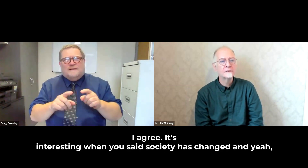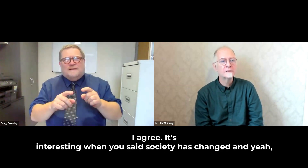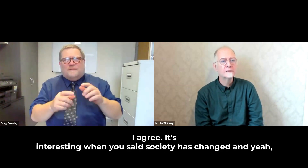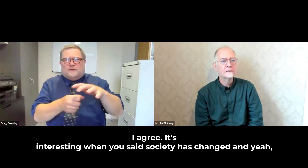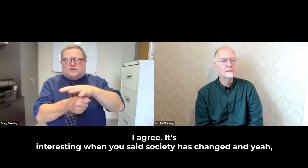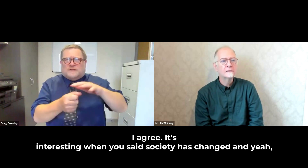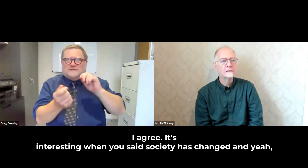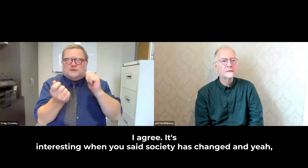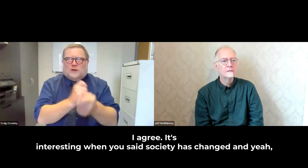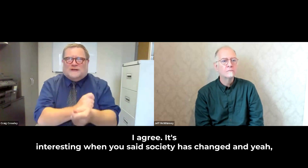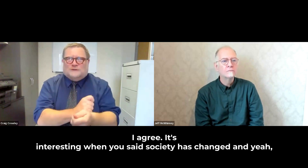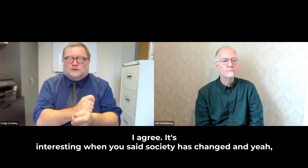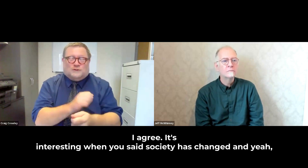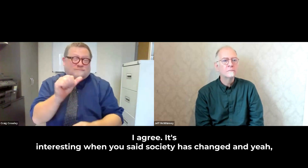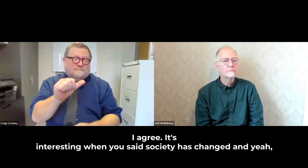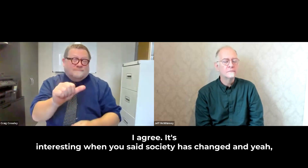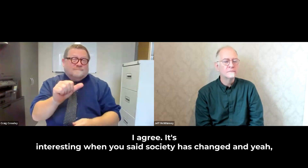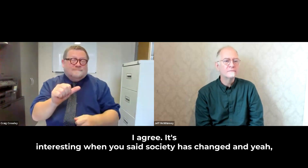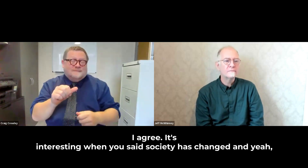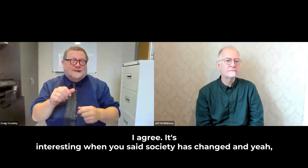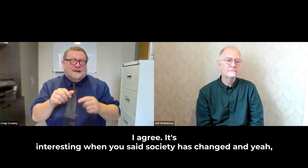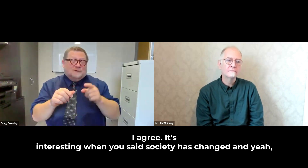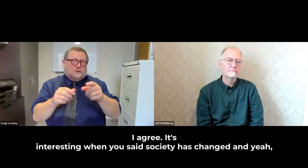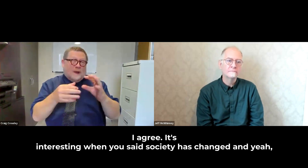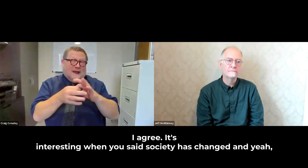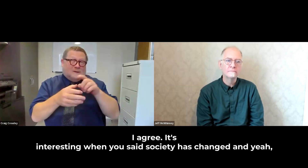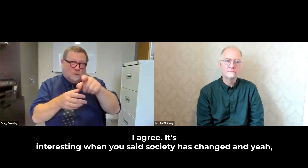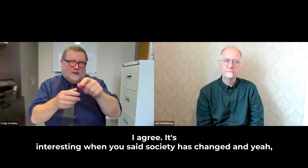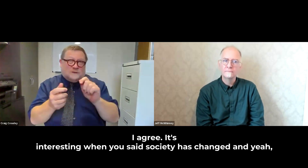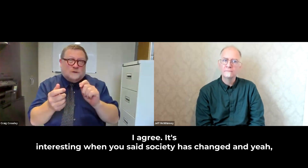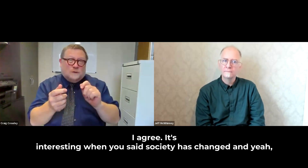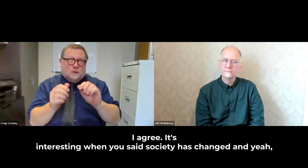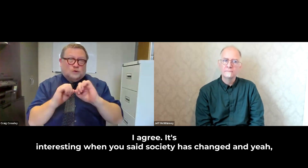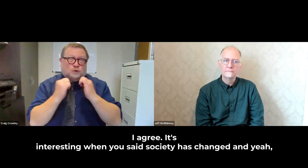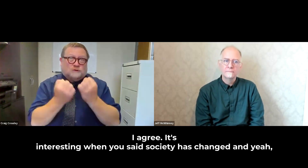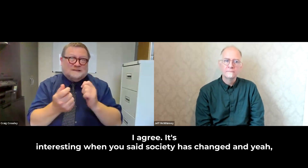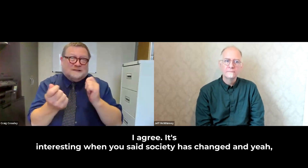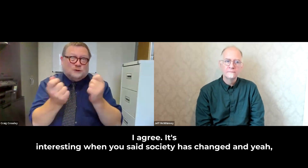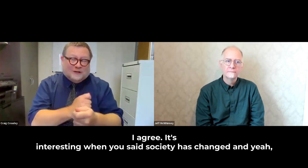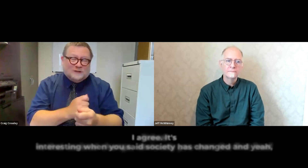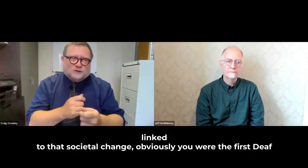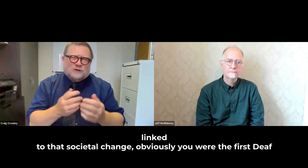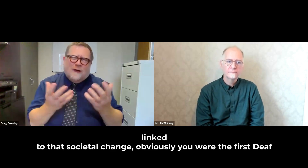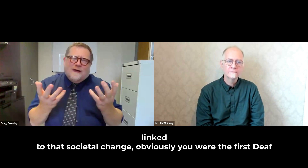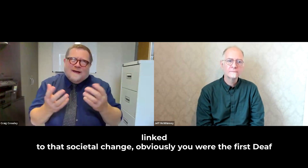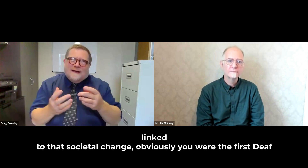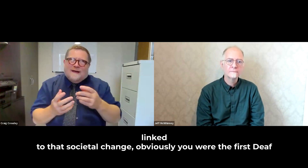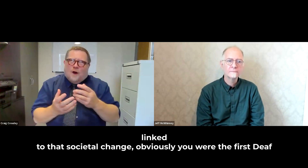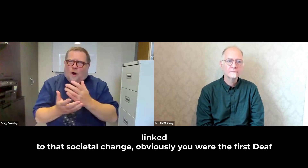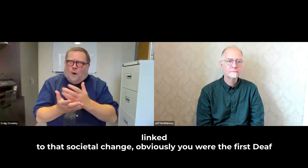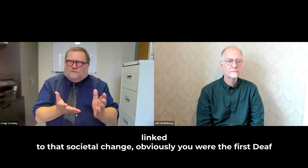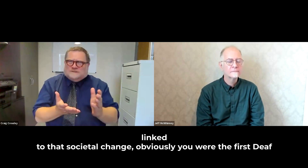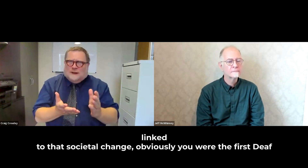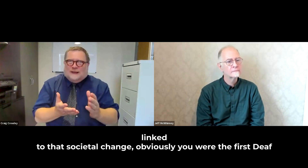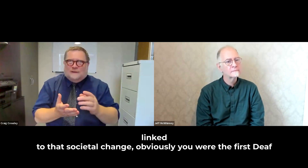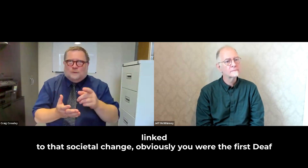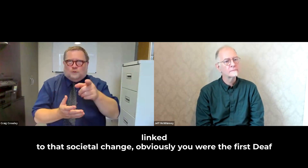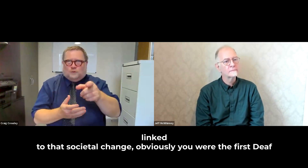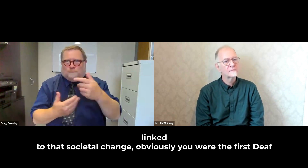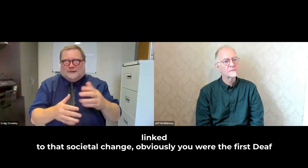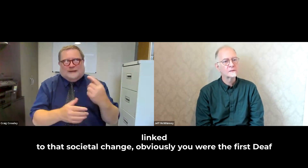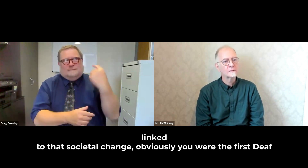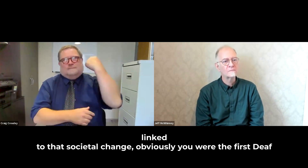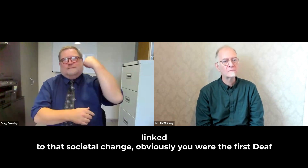when you said society's changed. And yeah, linked to that societal